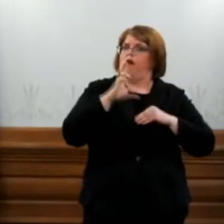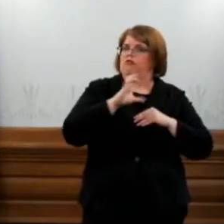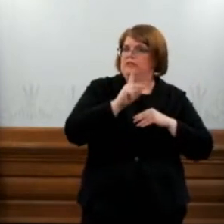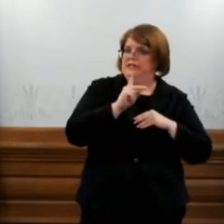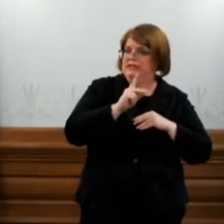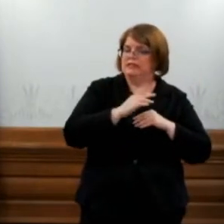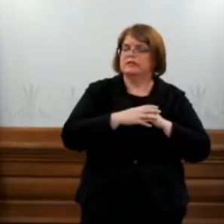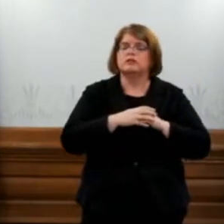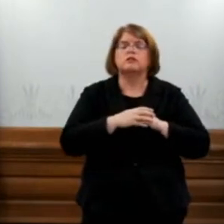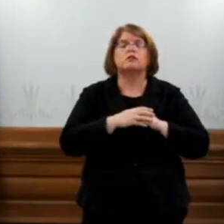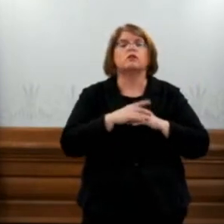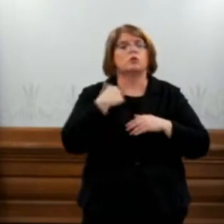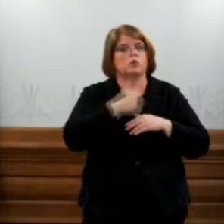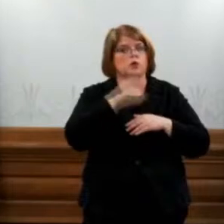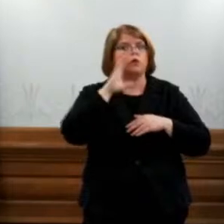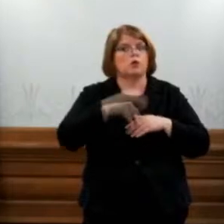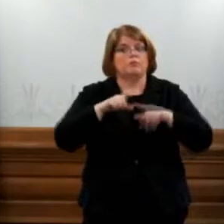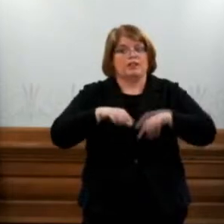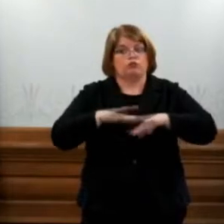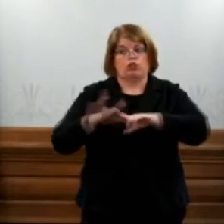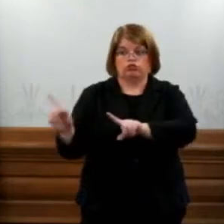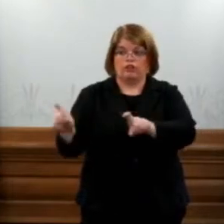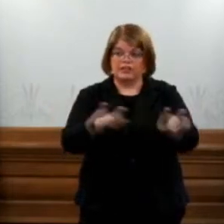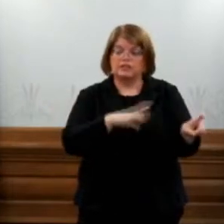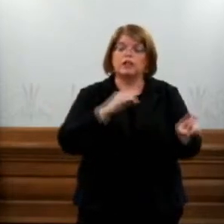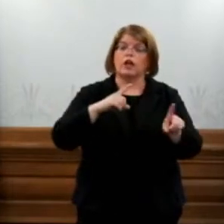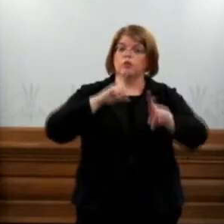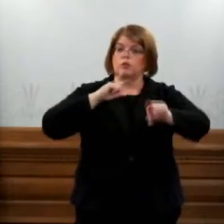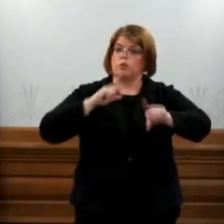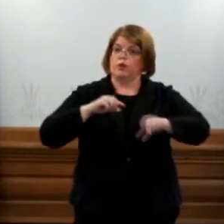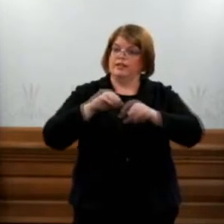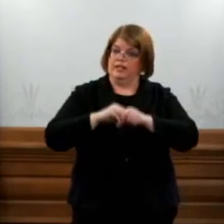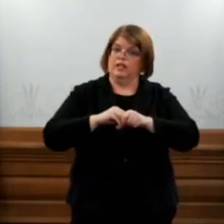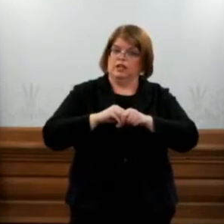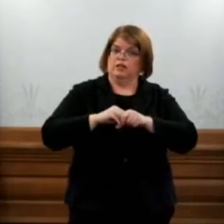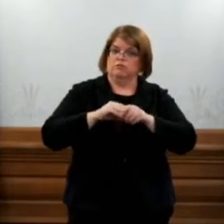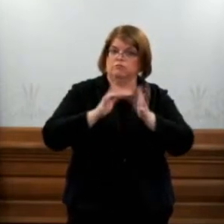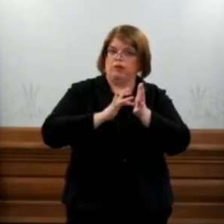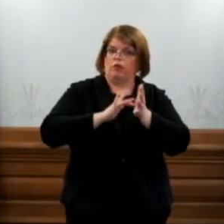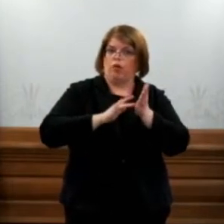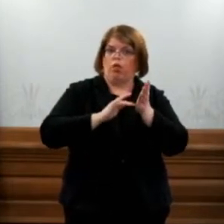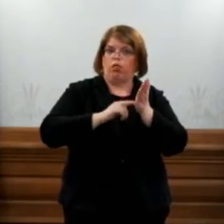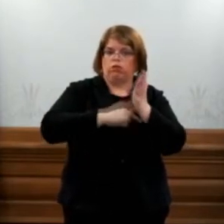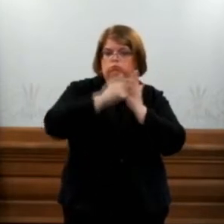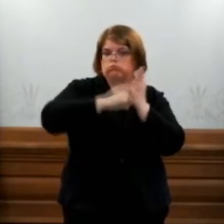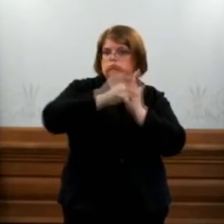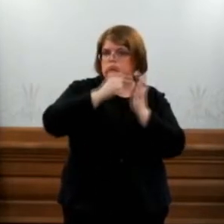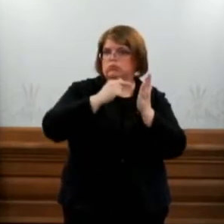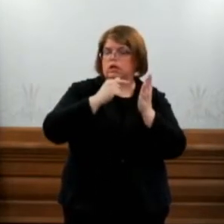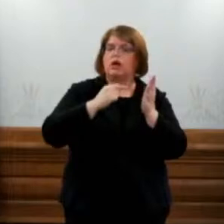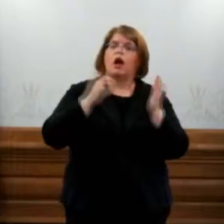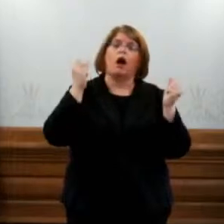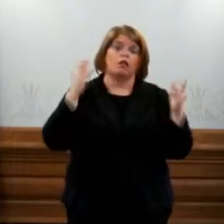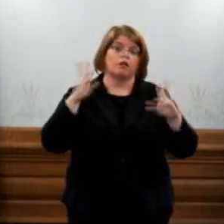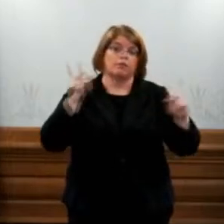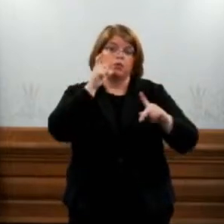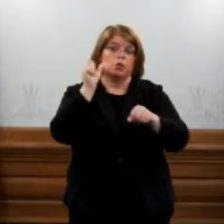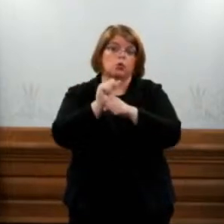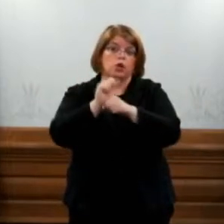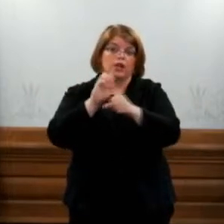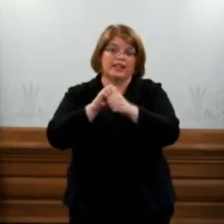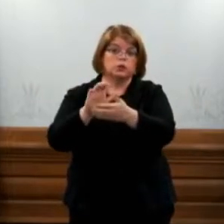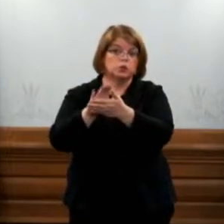surveys and reported in journals, that a lot of people who do work in those schools do have risk factors